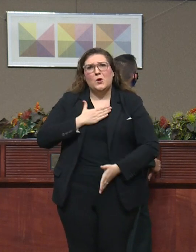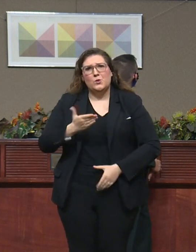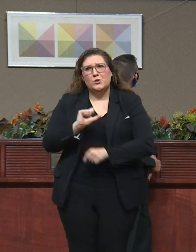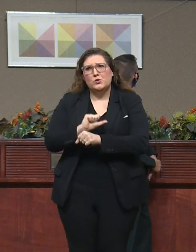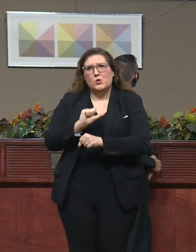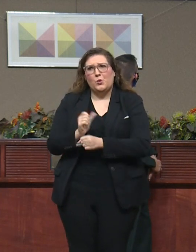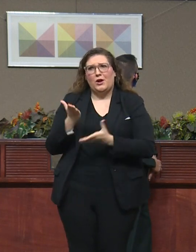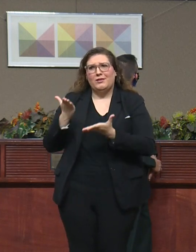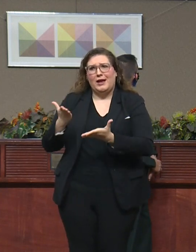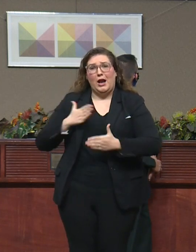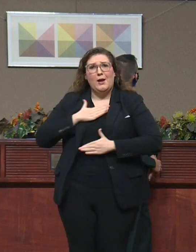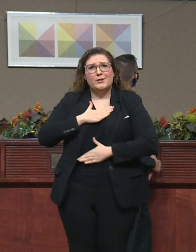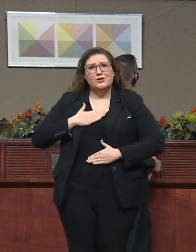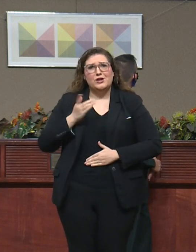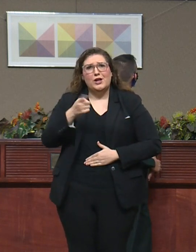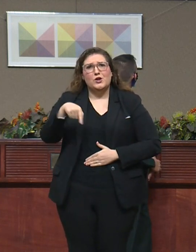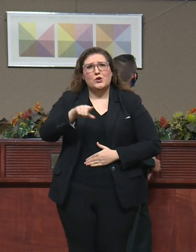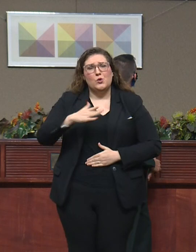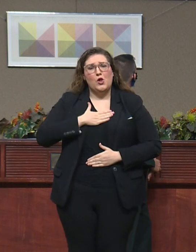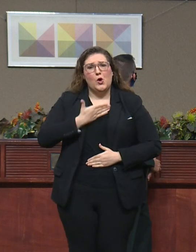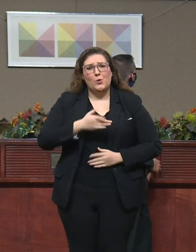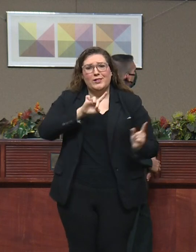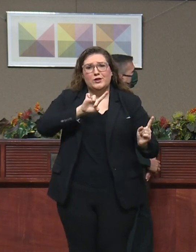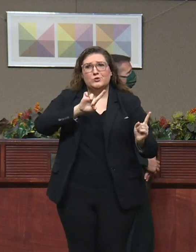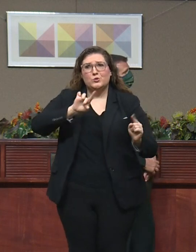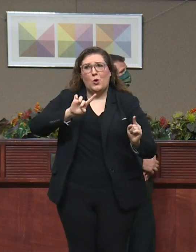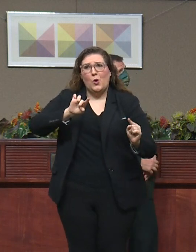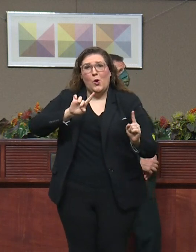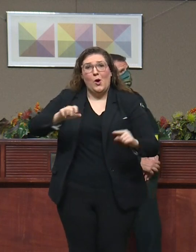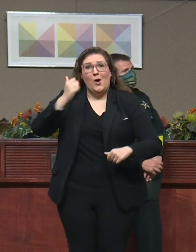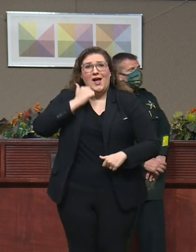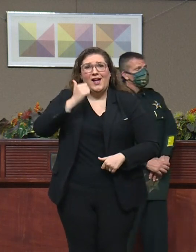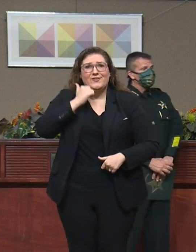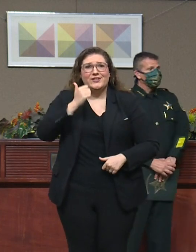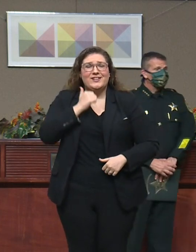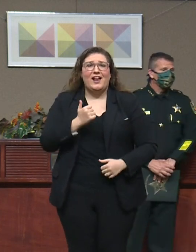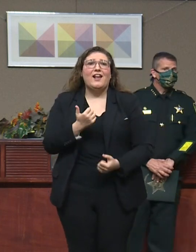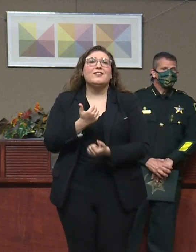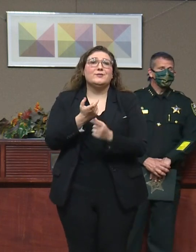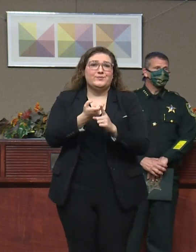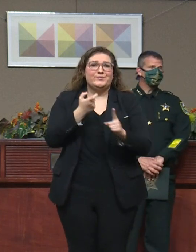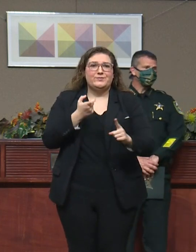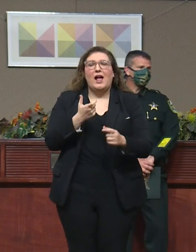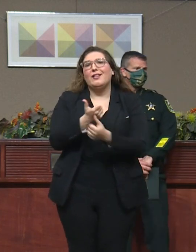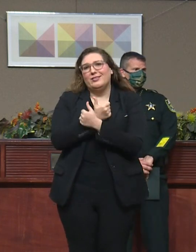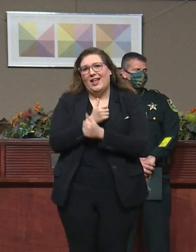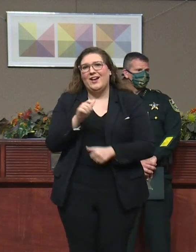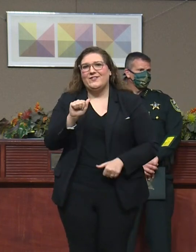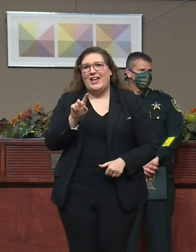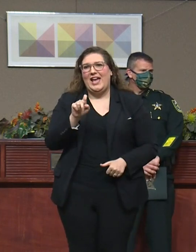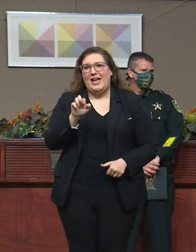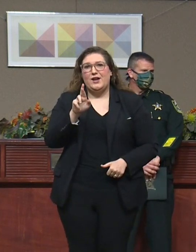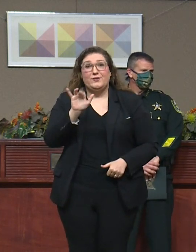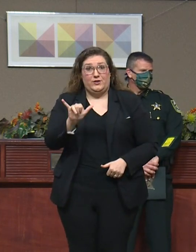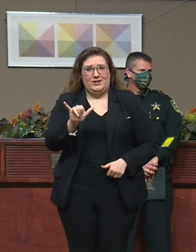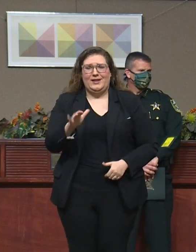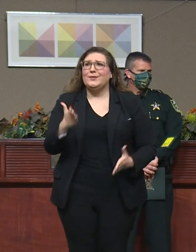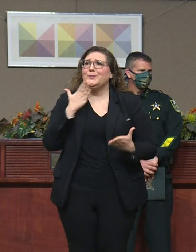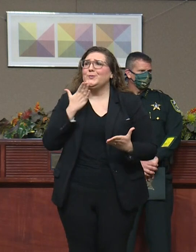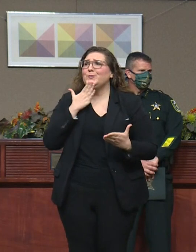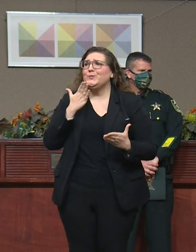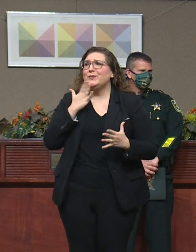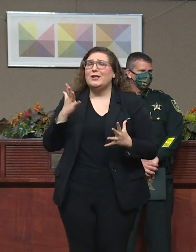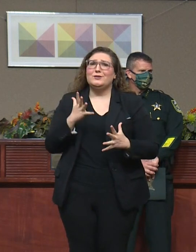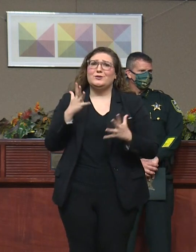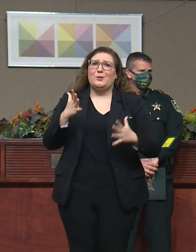being there every single day. Love, Avery. So this is a resident of Orlando, Miss Avery. Thank you very much